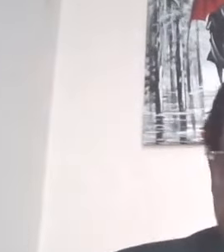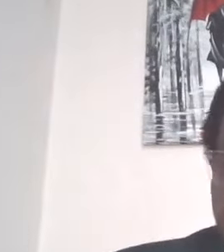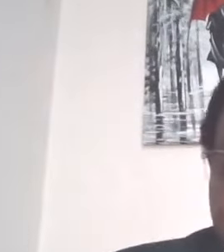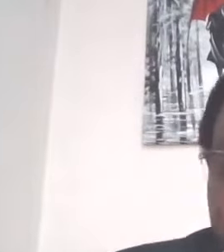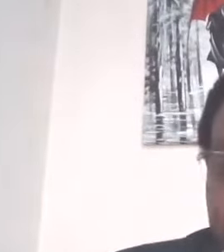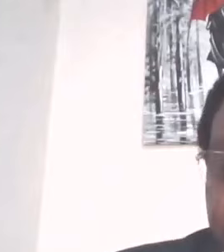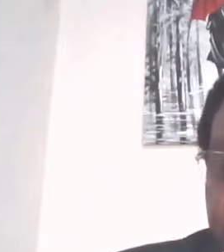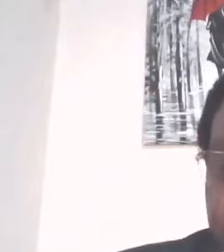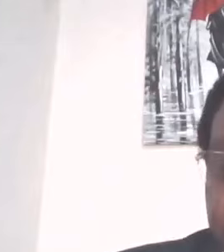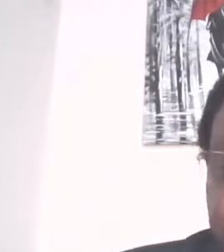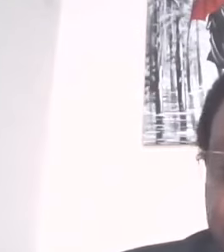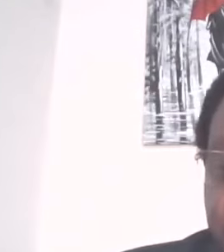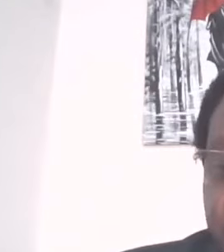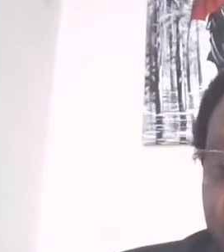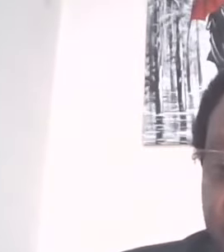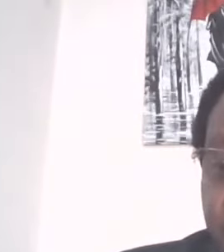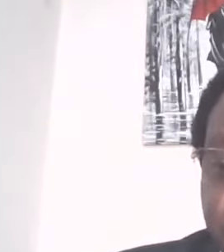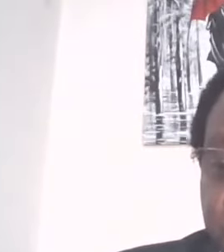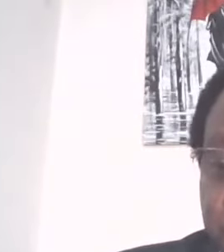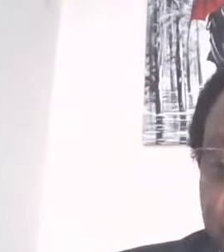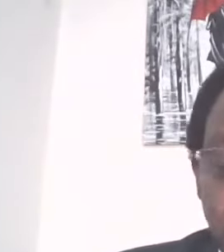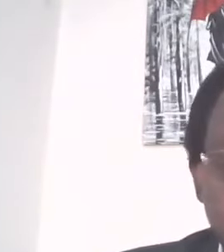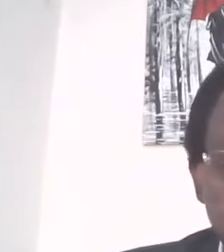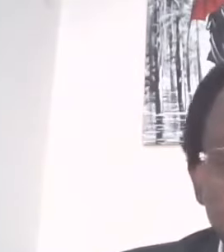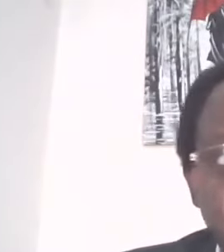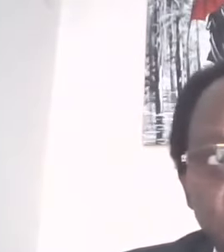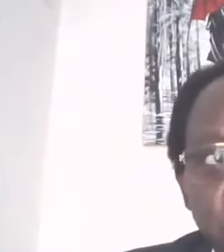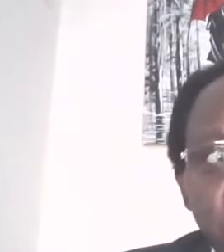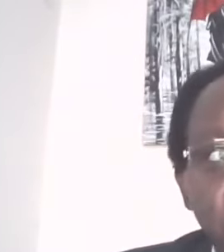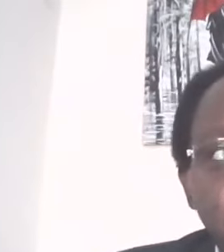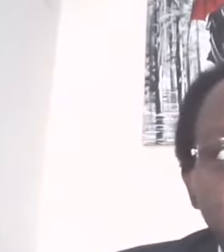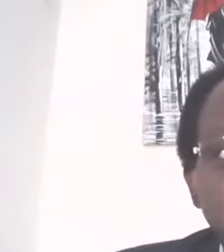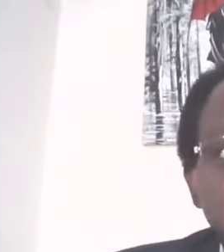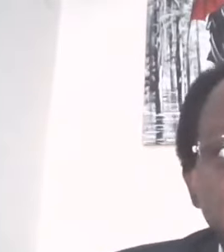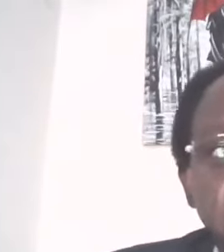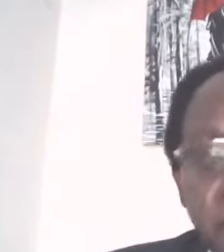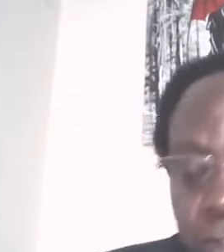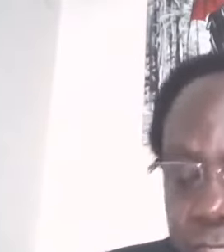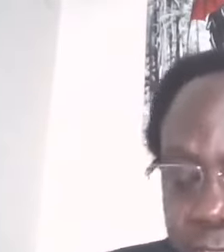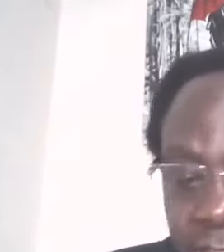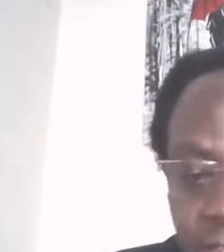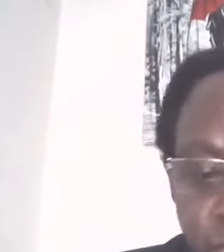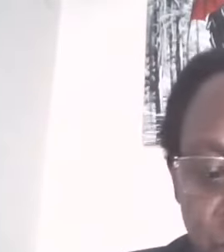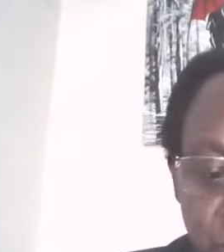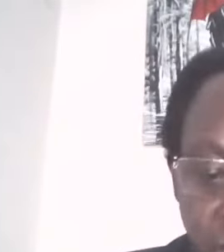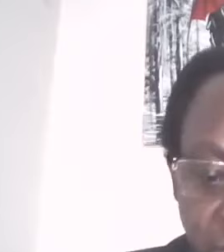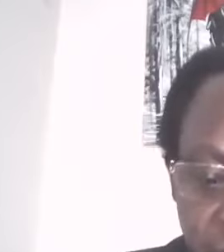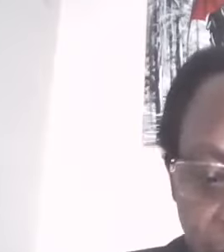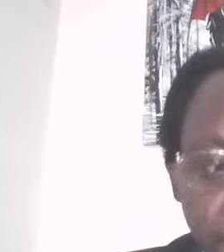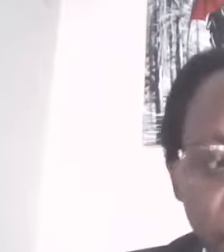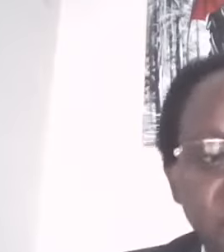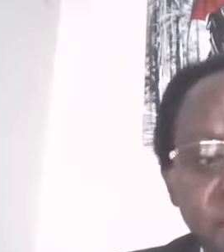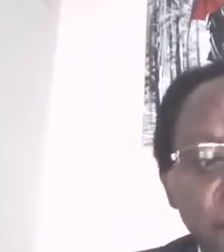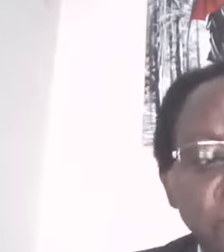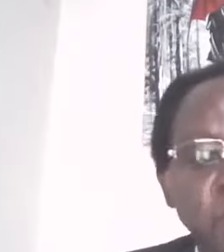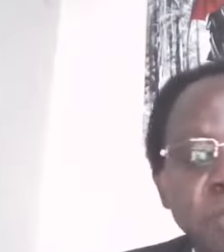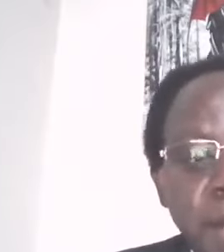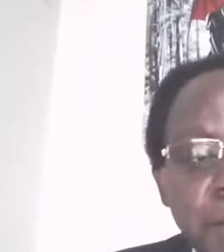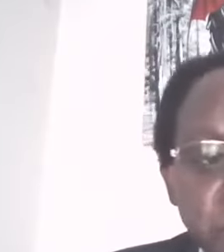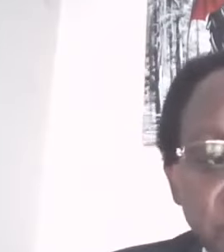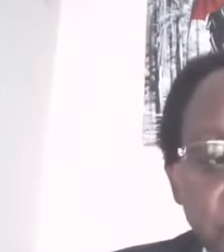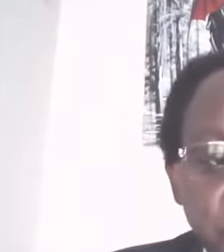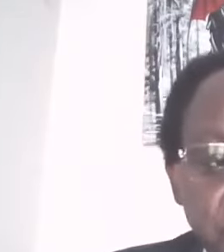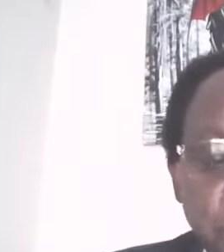Very good question again. Kenya has really tried, because I go a lot to different countries. Kenya has really tried in terms